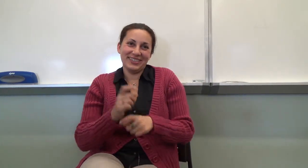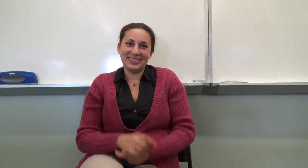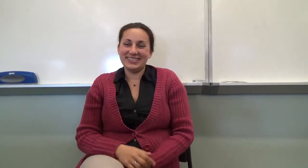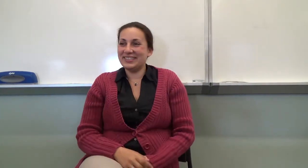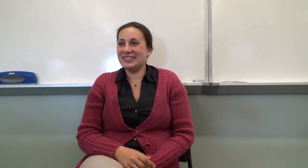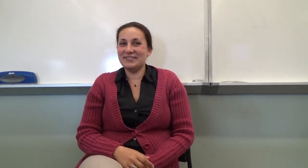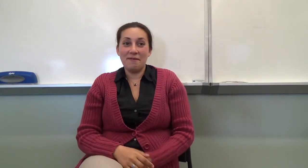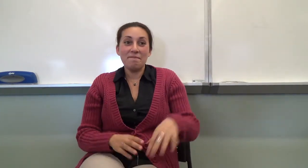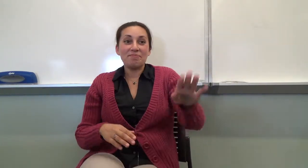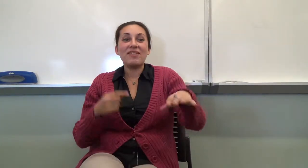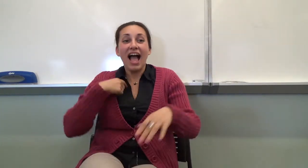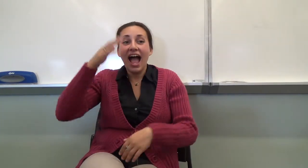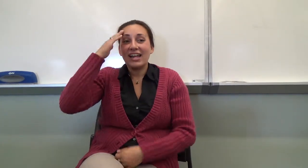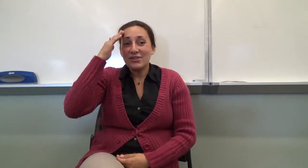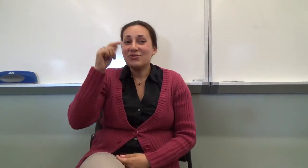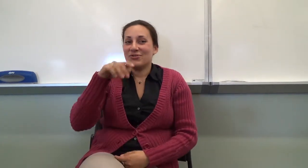Anyone who hasn't got their test, come on up.